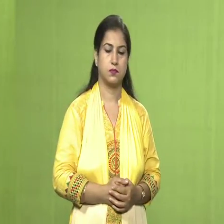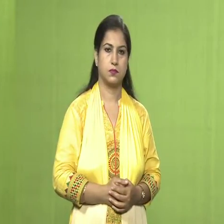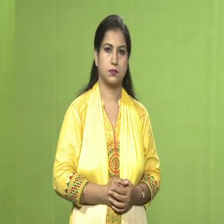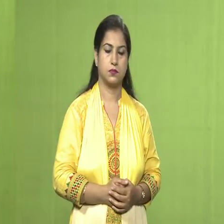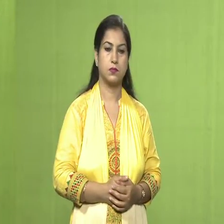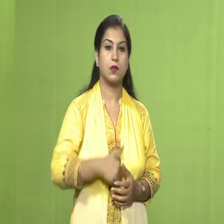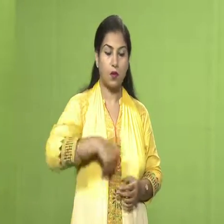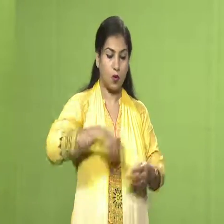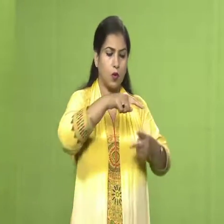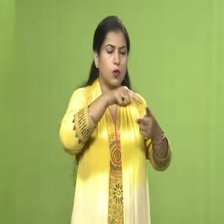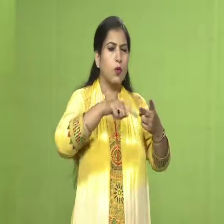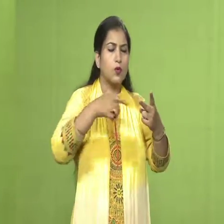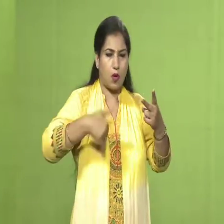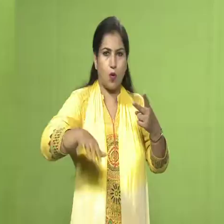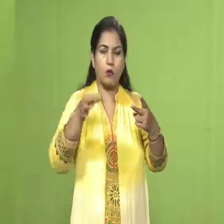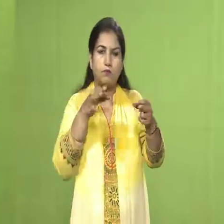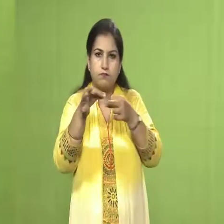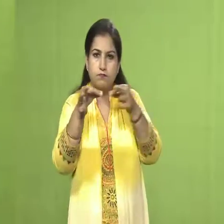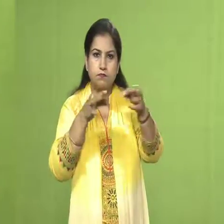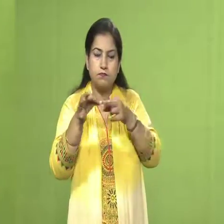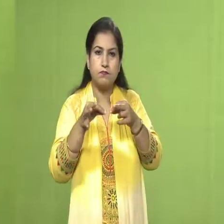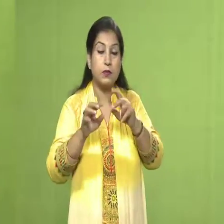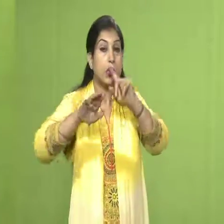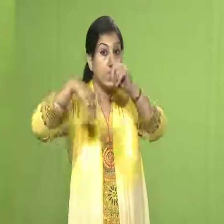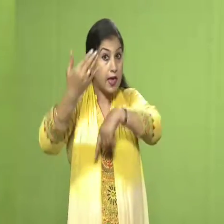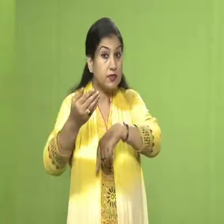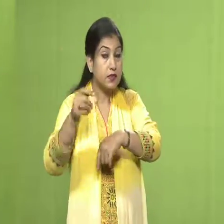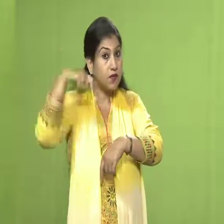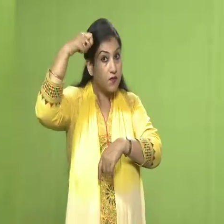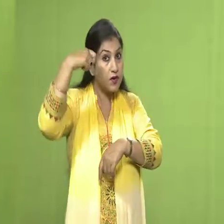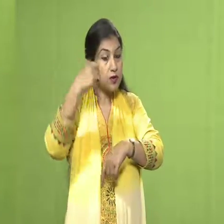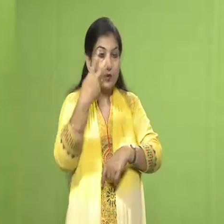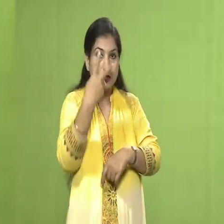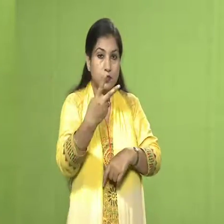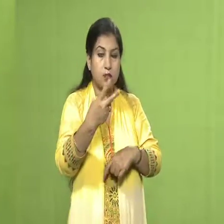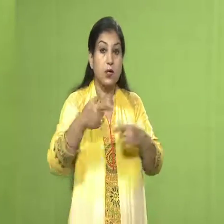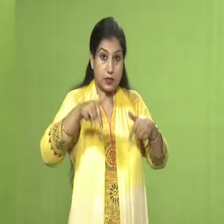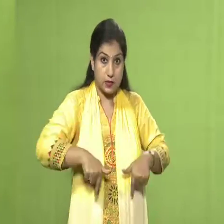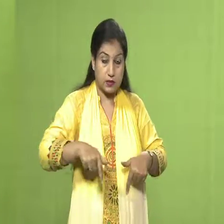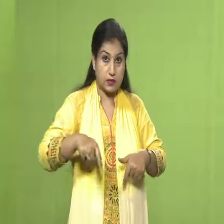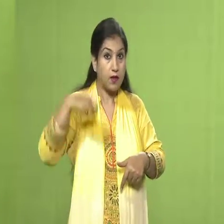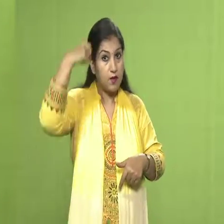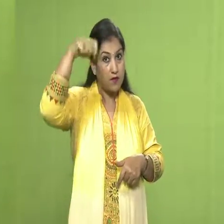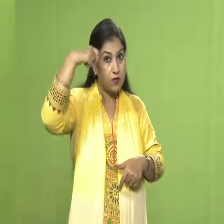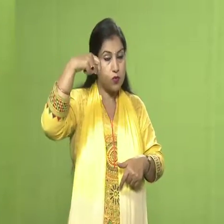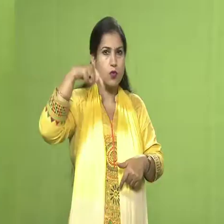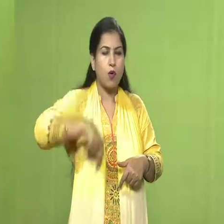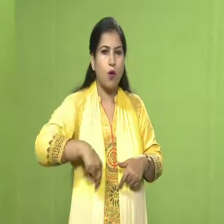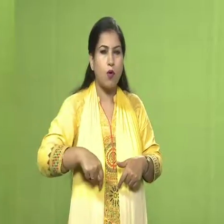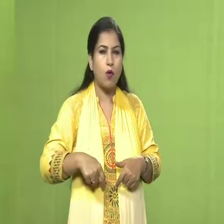We will know about this in the next videos. But in this video, we will understand only